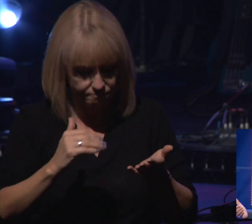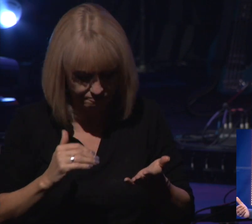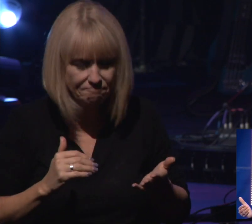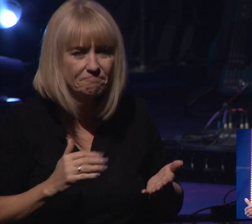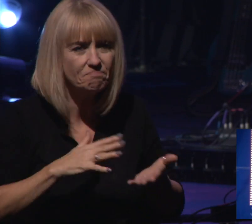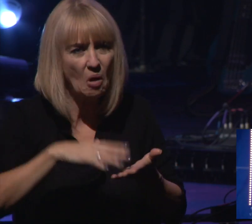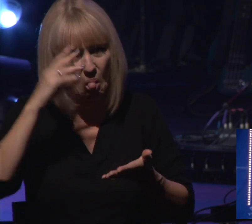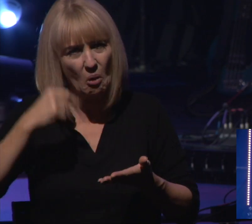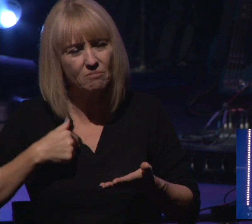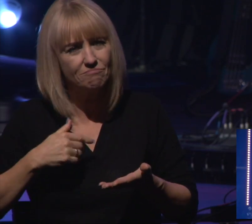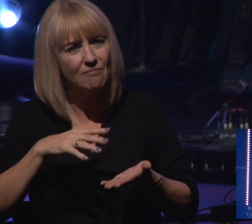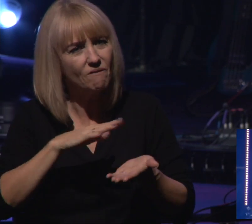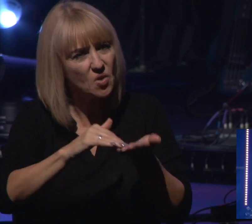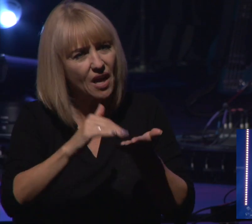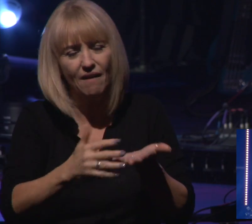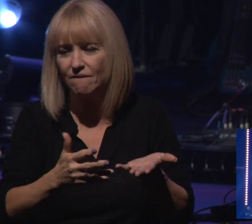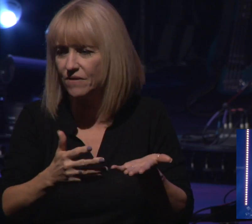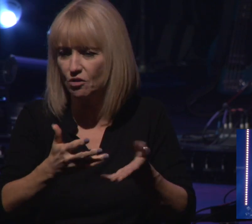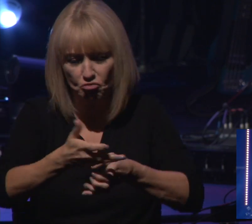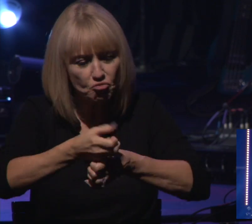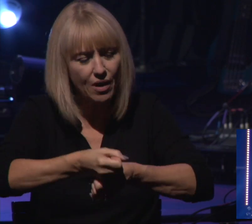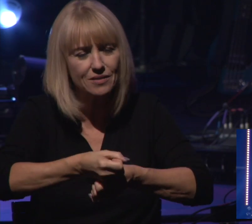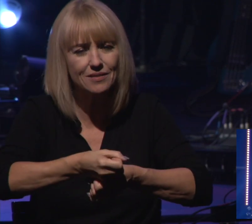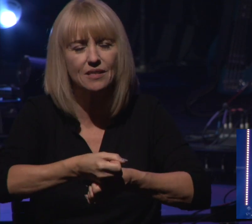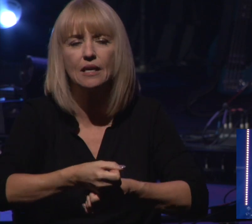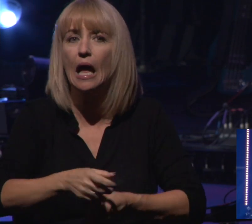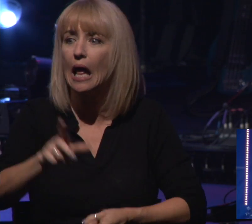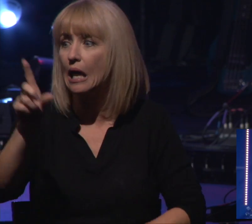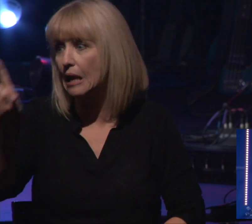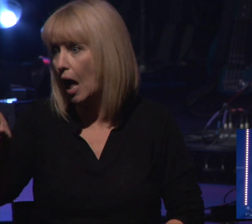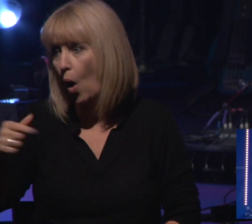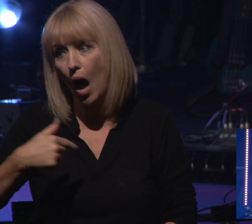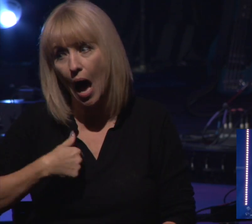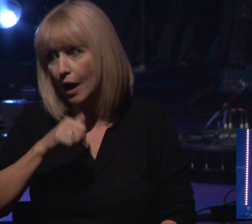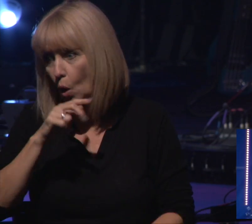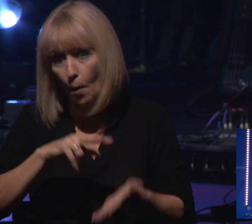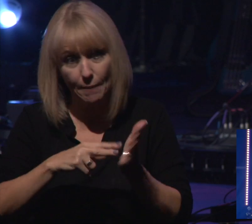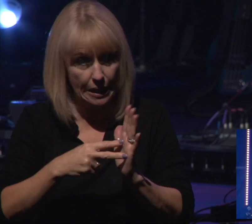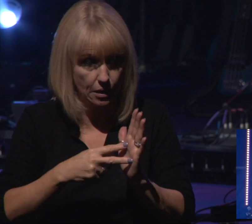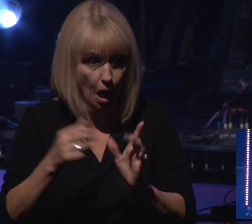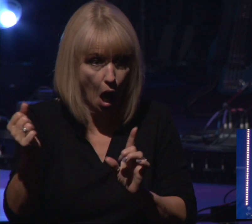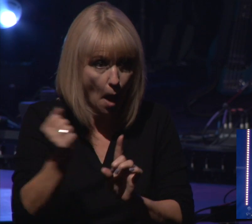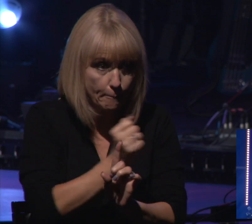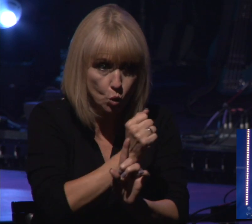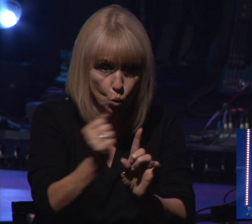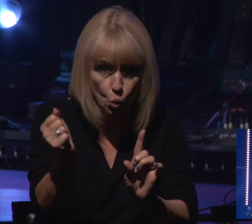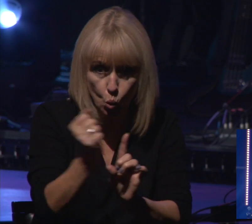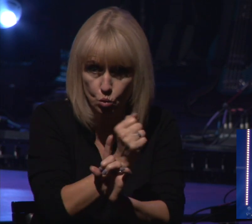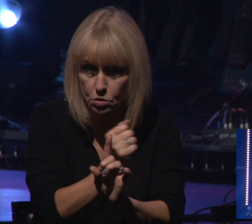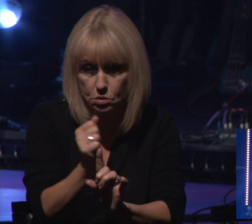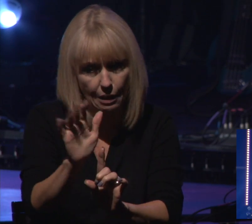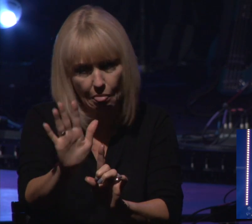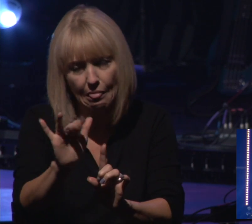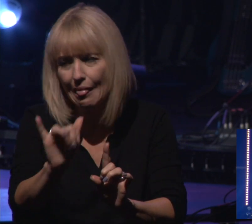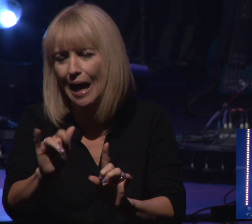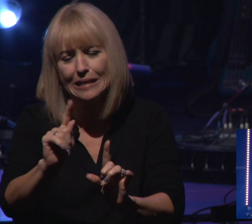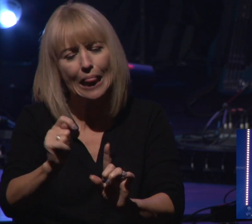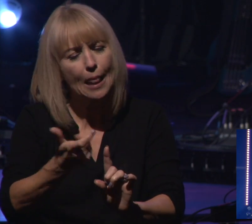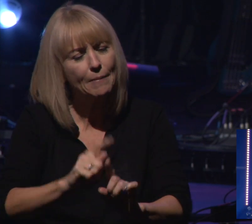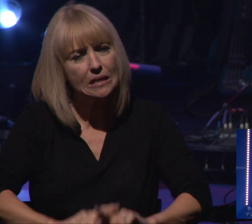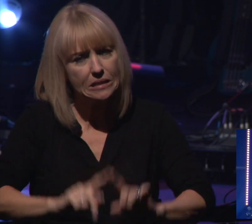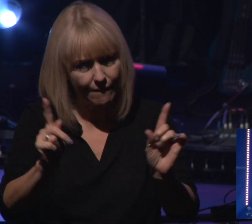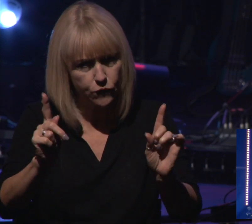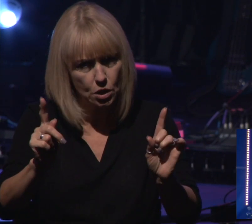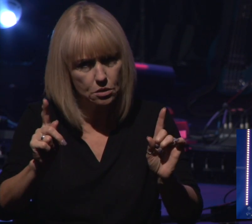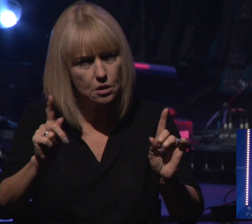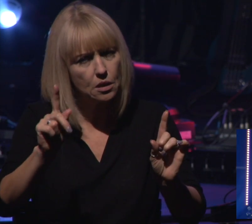forgive and you learn to rebuild that trust. Now, I'm not talking about a situation of downright abuse and heartache